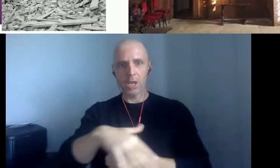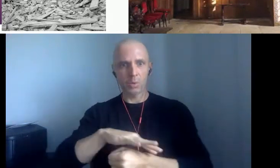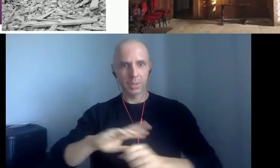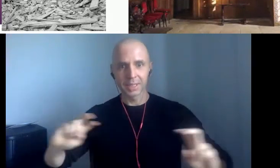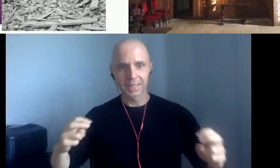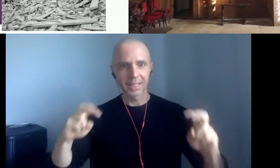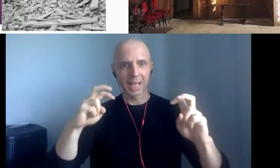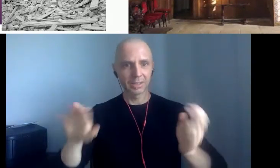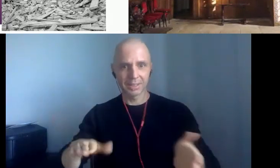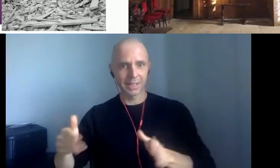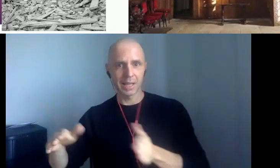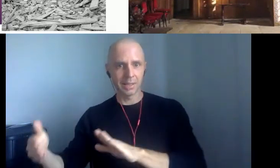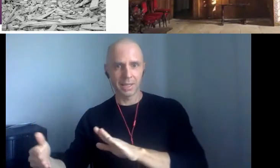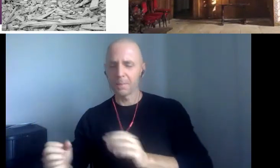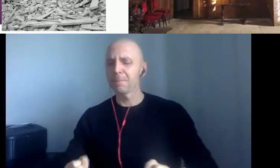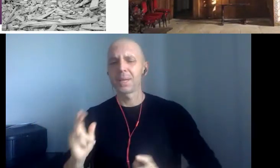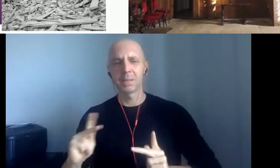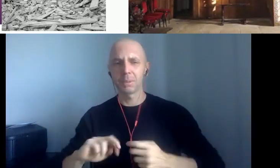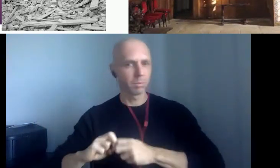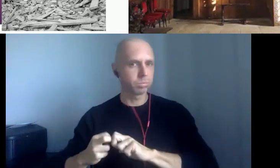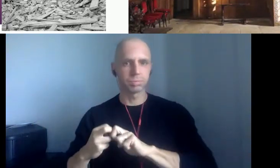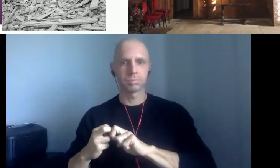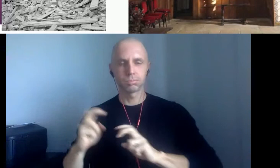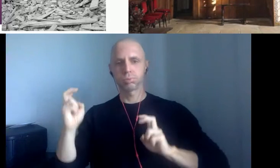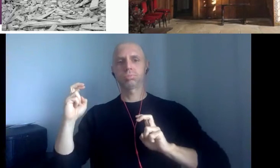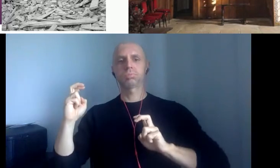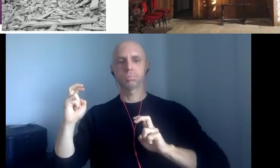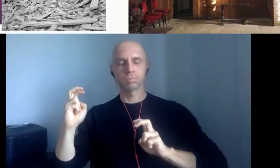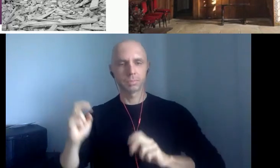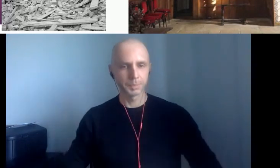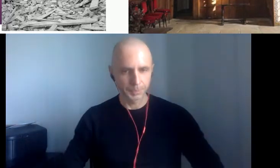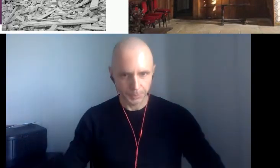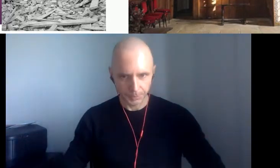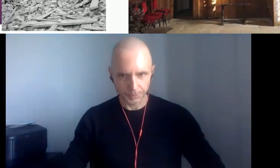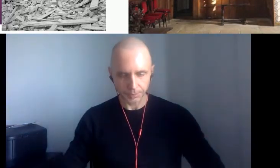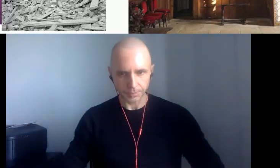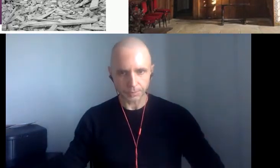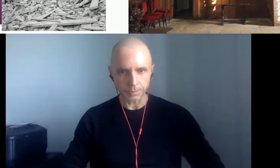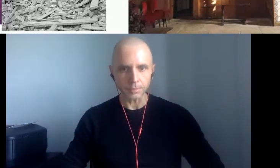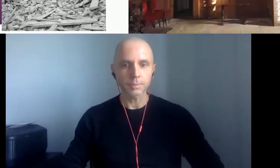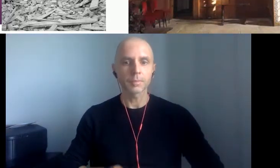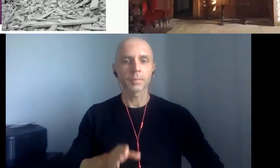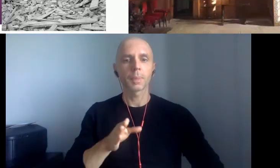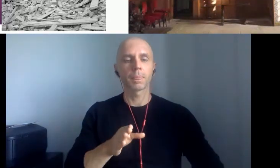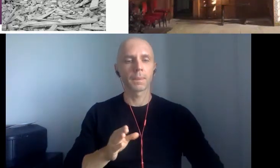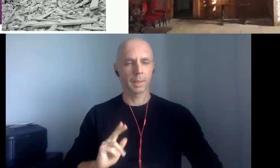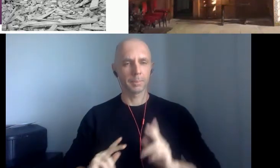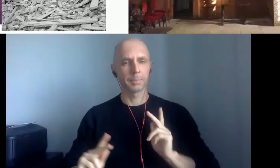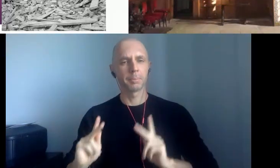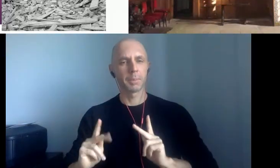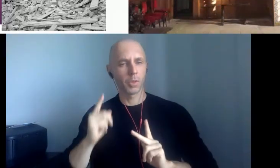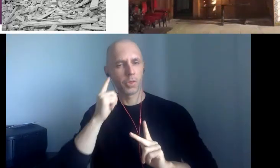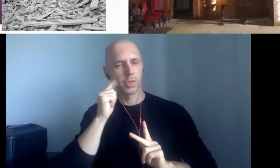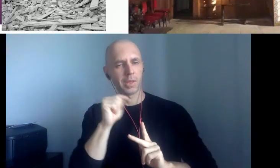were injured. People often think of the castle as being quite